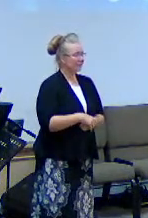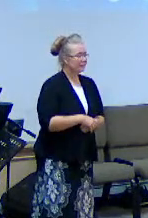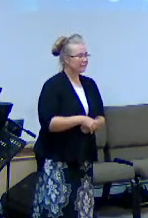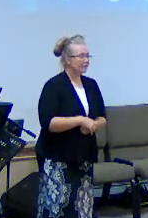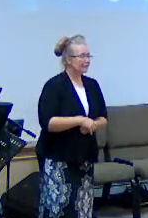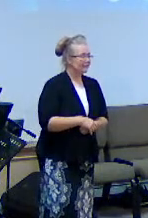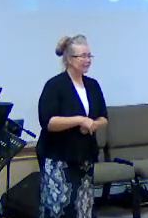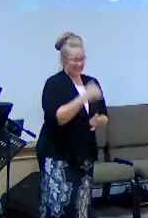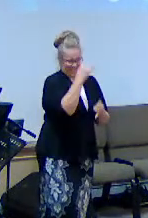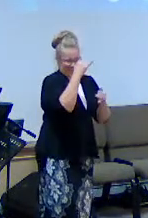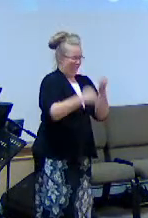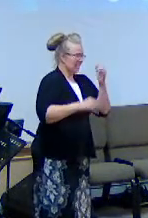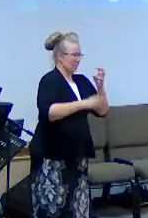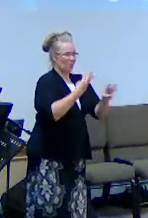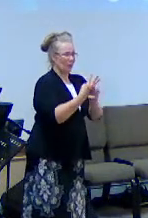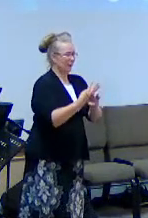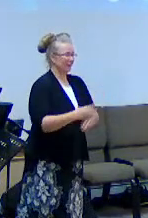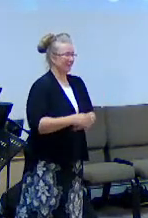It was the end of the world.